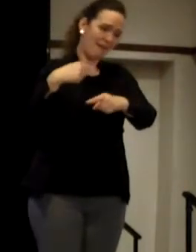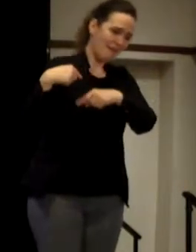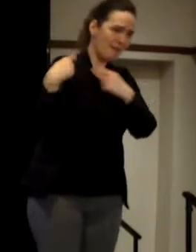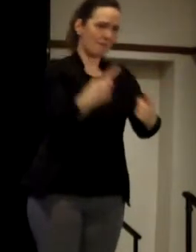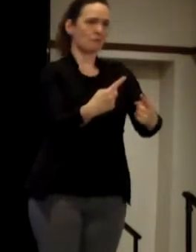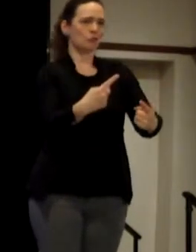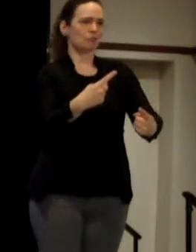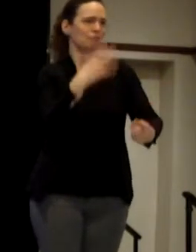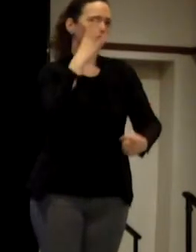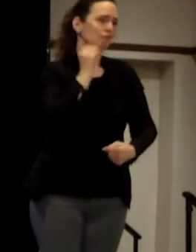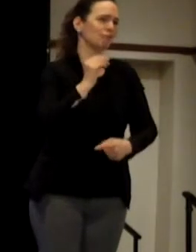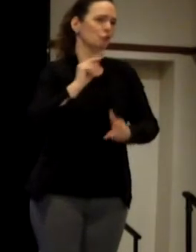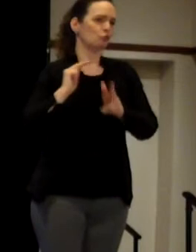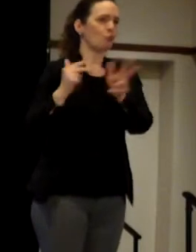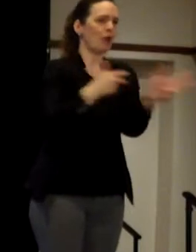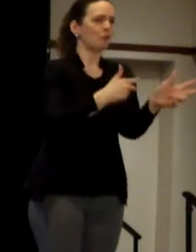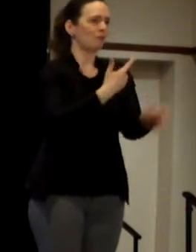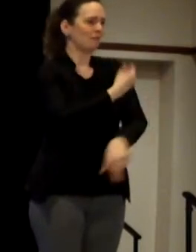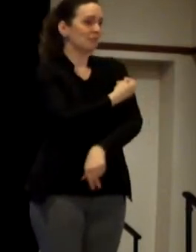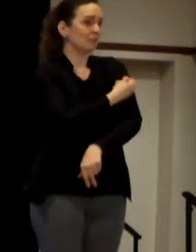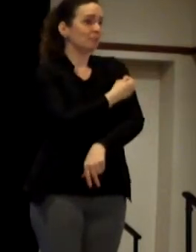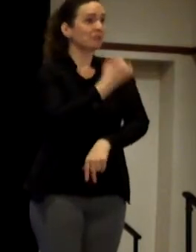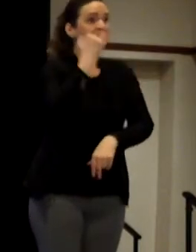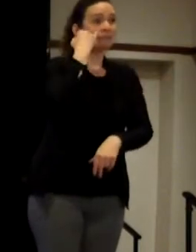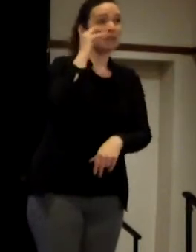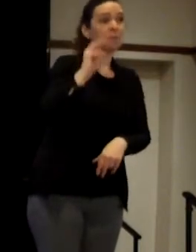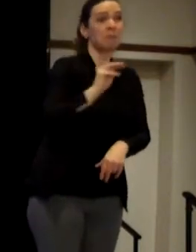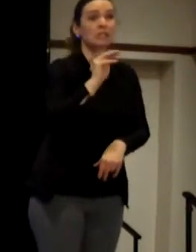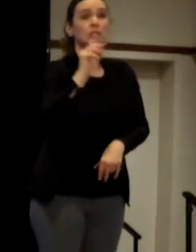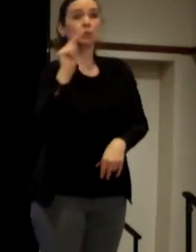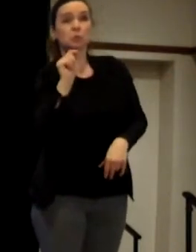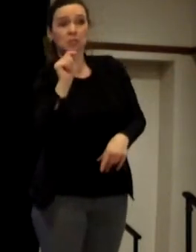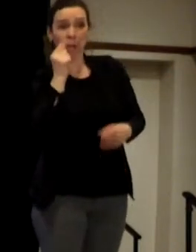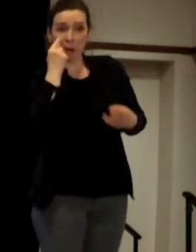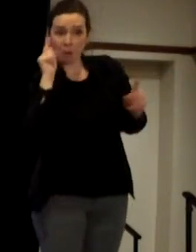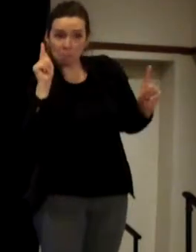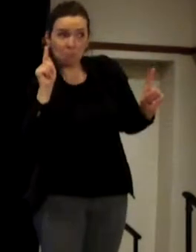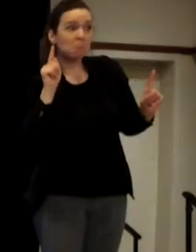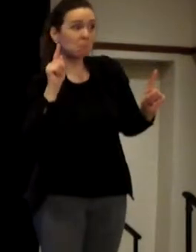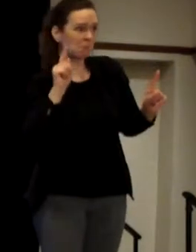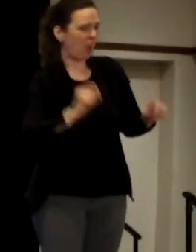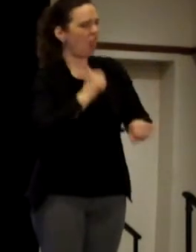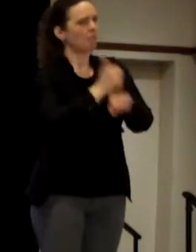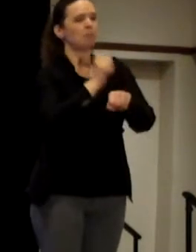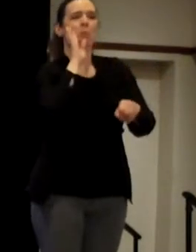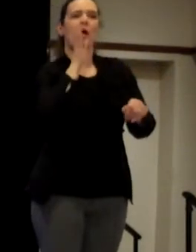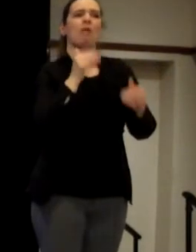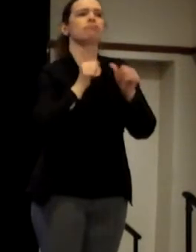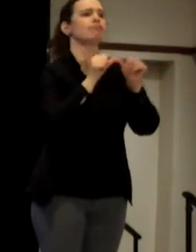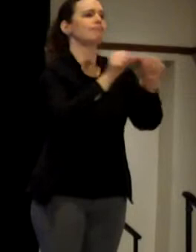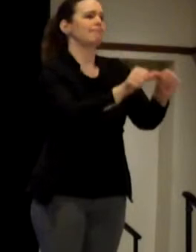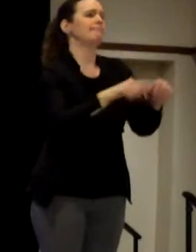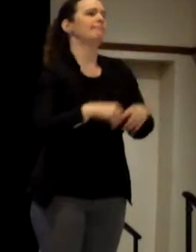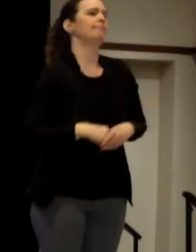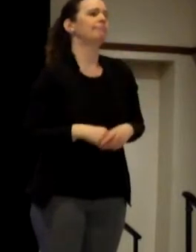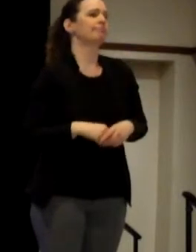may keep going that route for a little. How many slots are there? Oh, Dr. Gupta, what are we thinking?